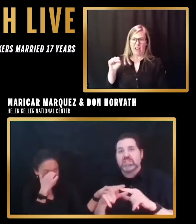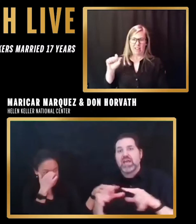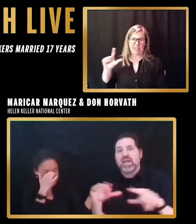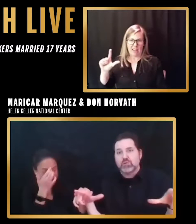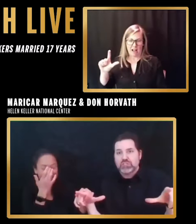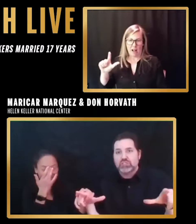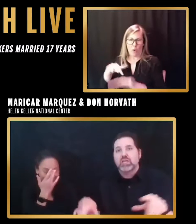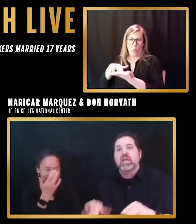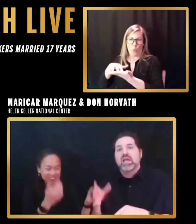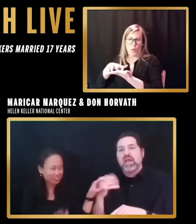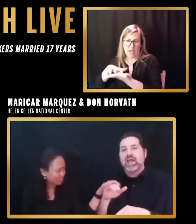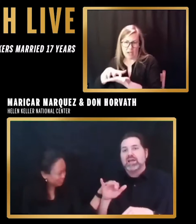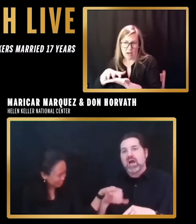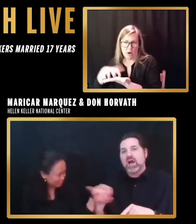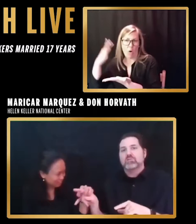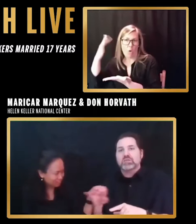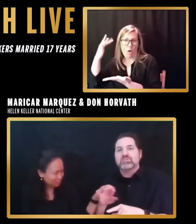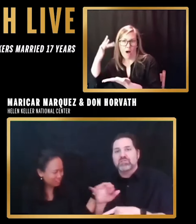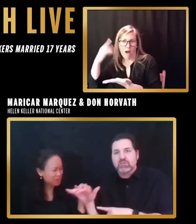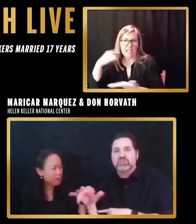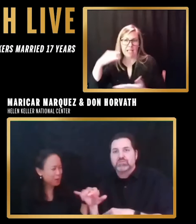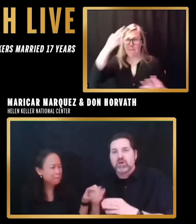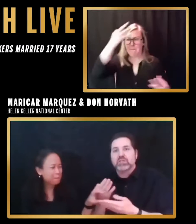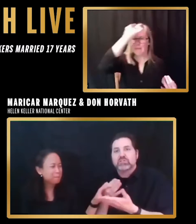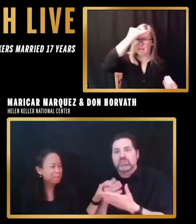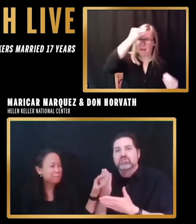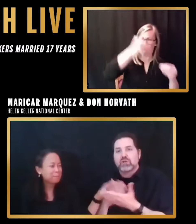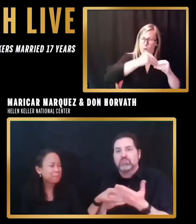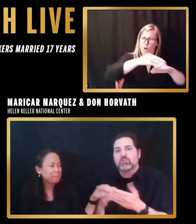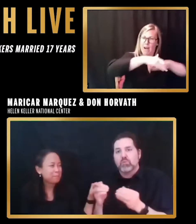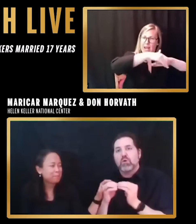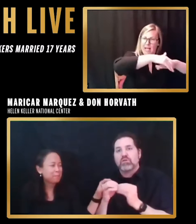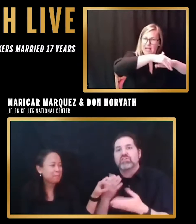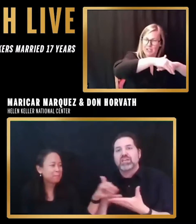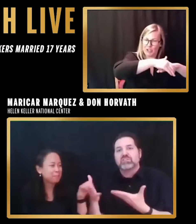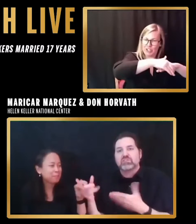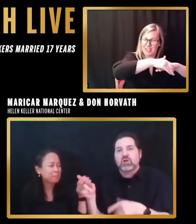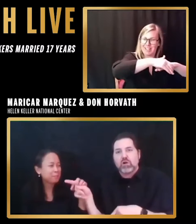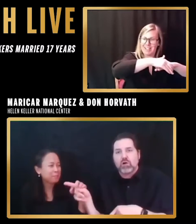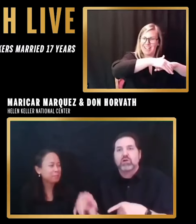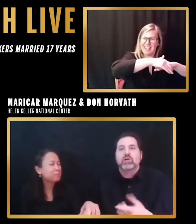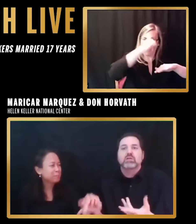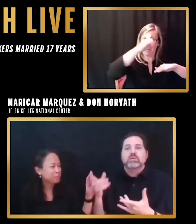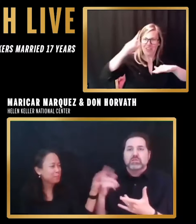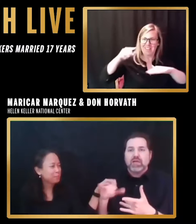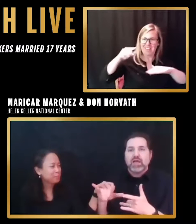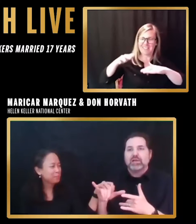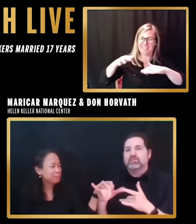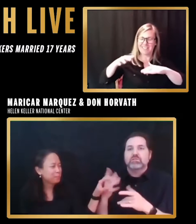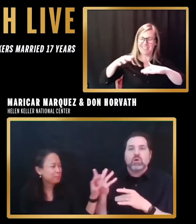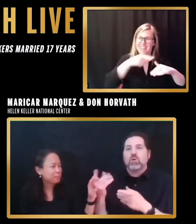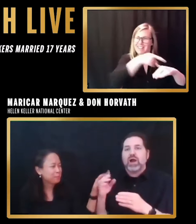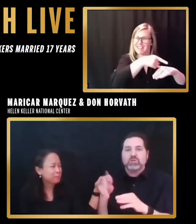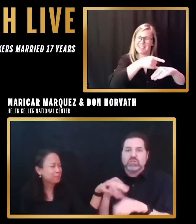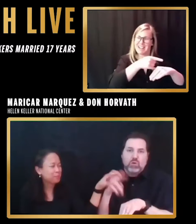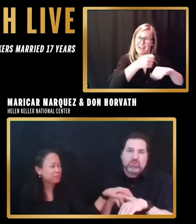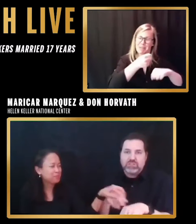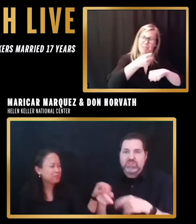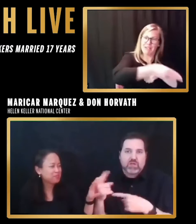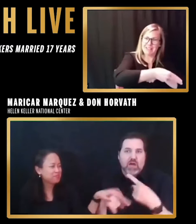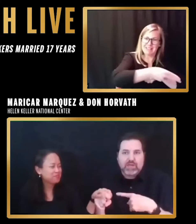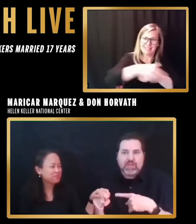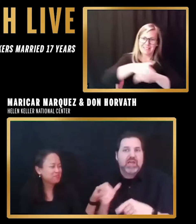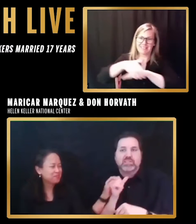English language and I'll be finger spelling some more things to her that, I would